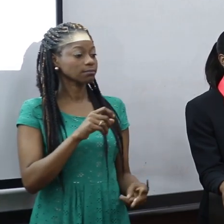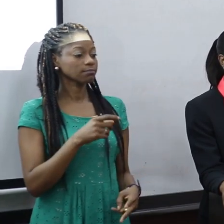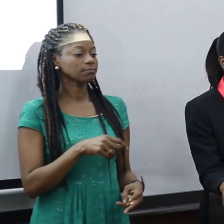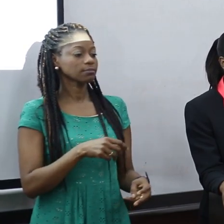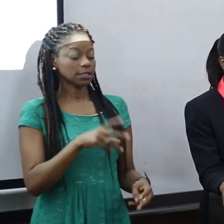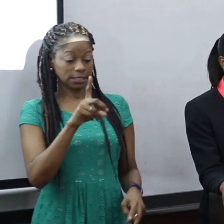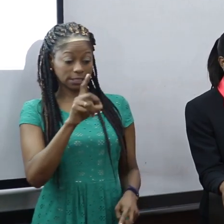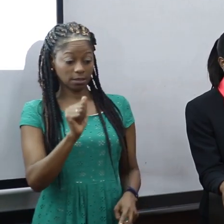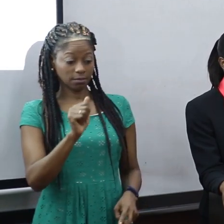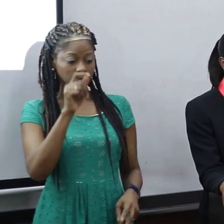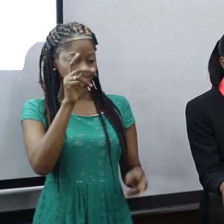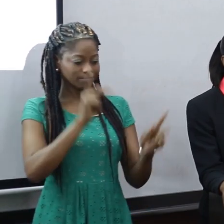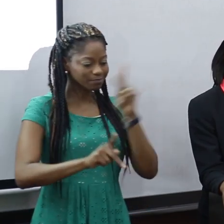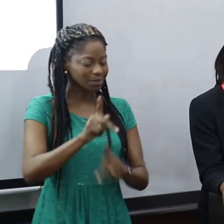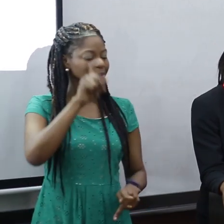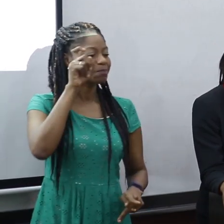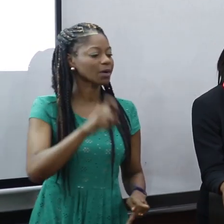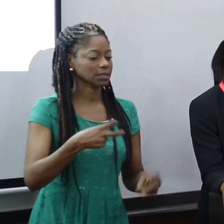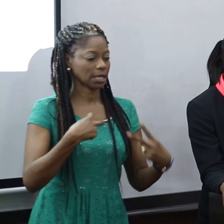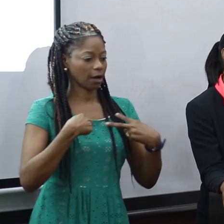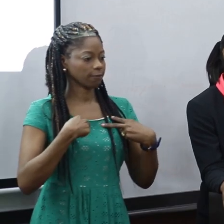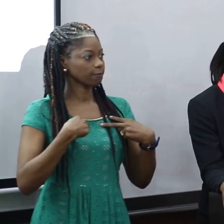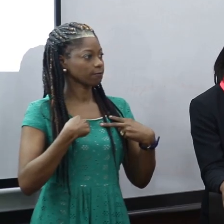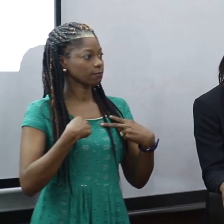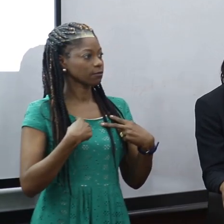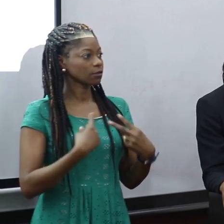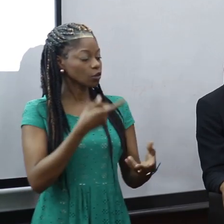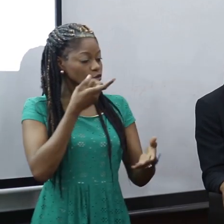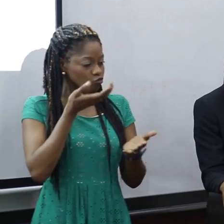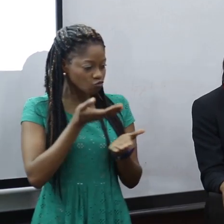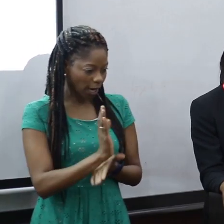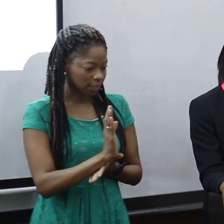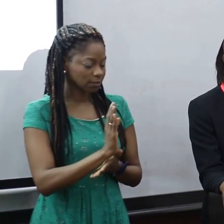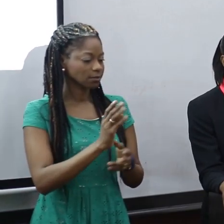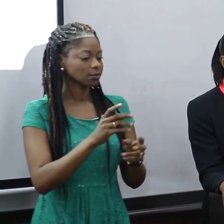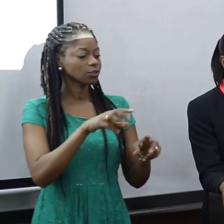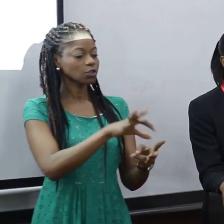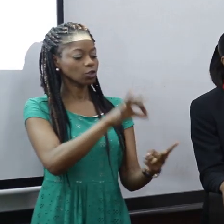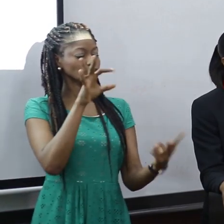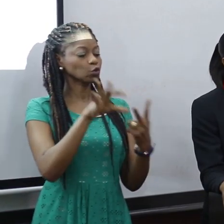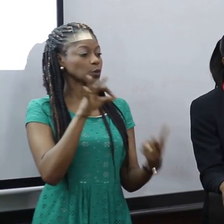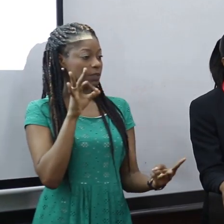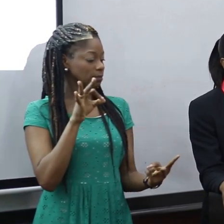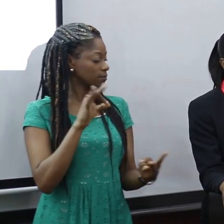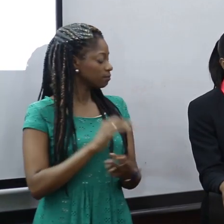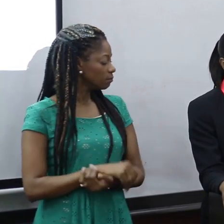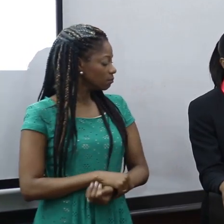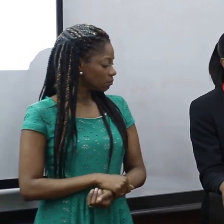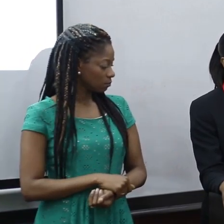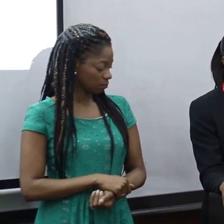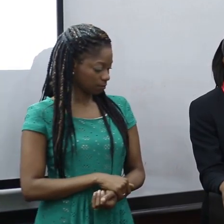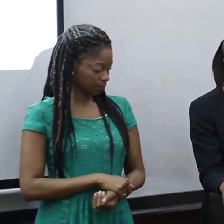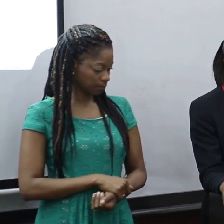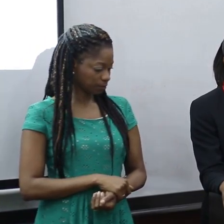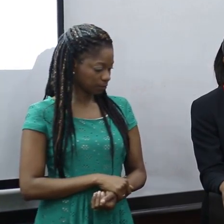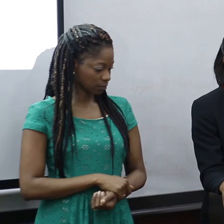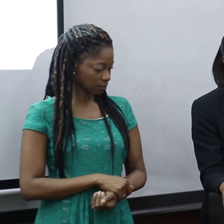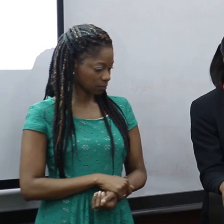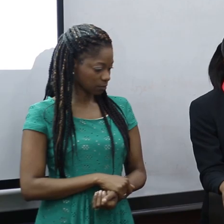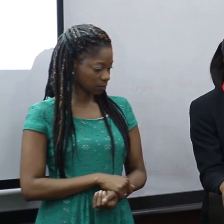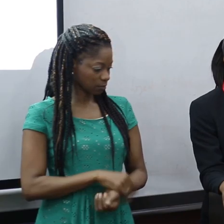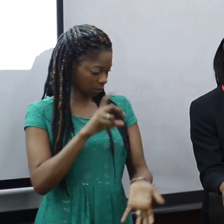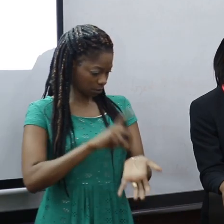equal basis with others. Also relevant is Article 25D, which says that health professionals are to provide care of